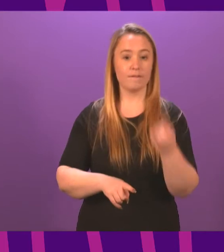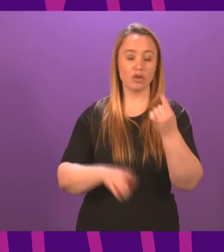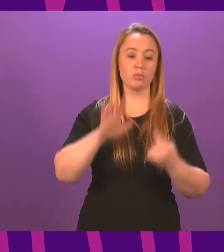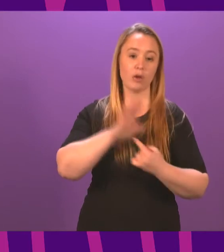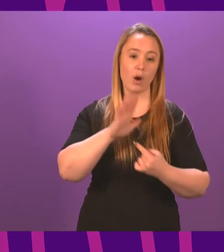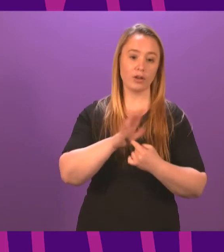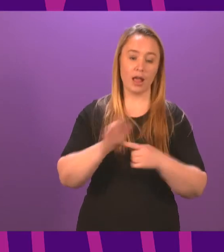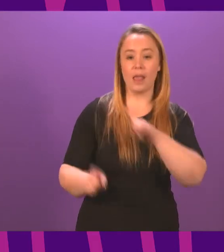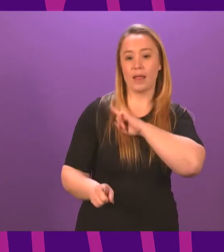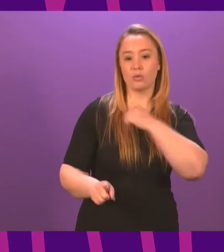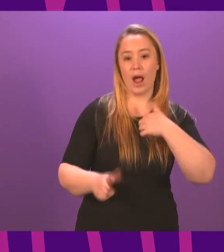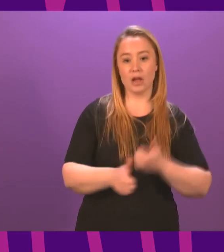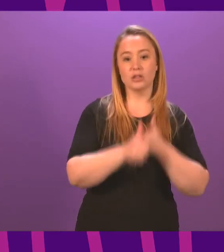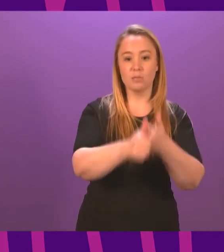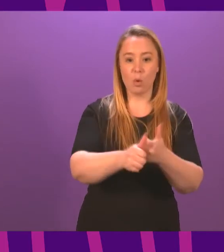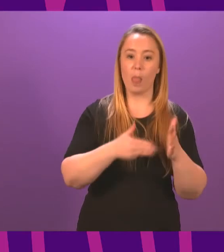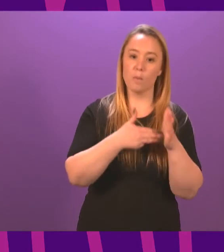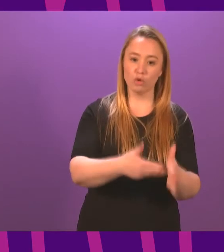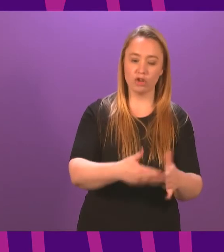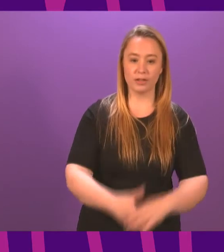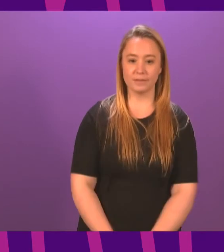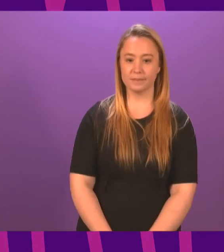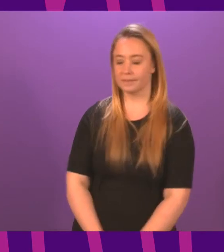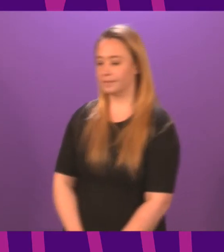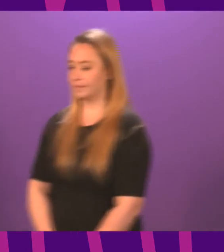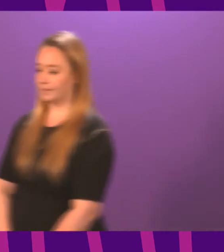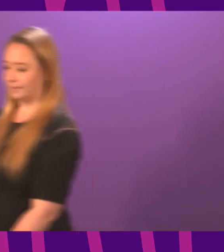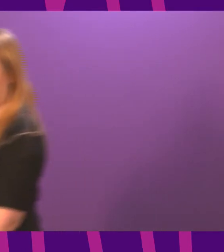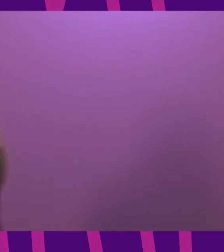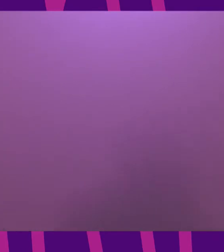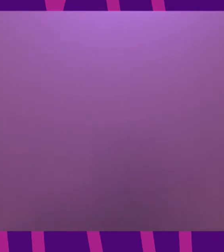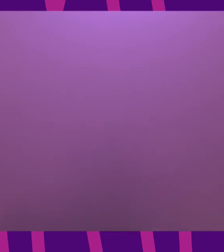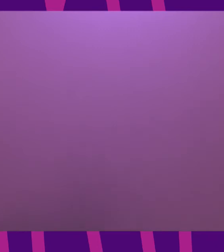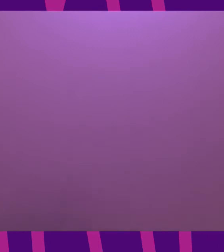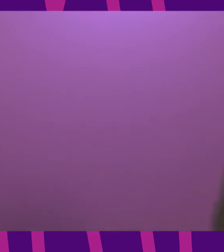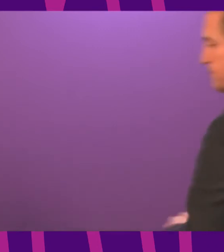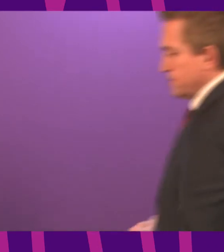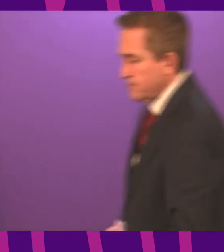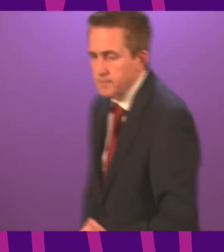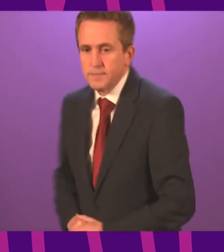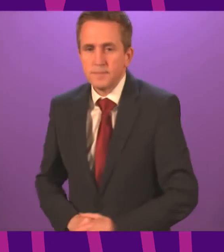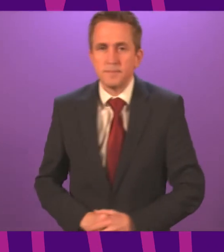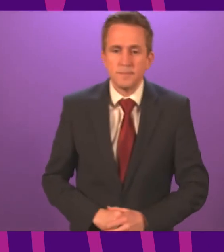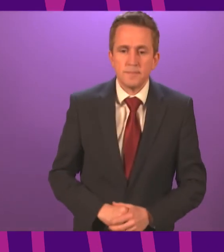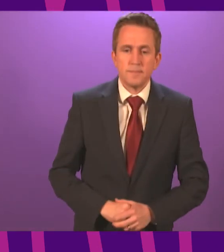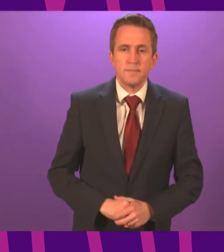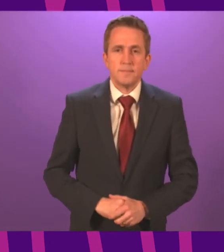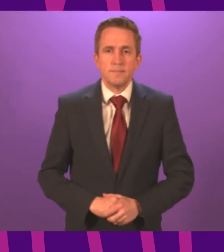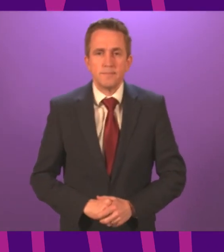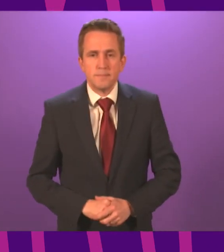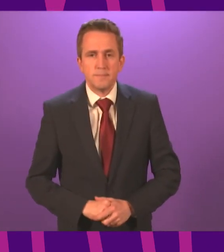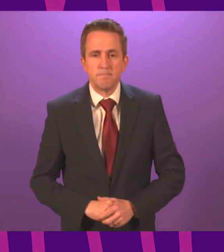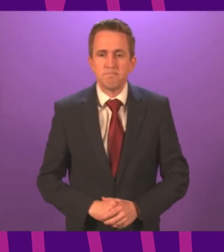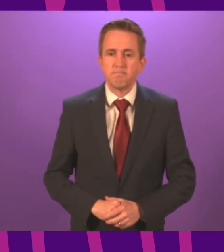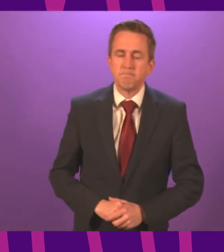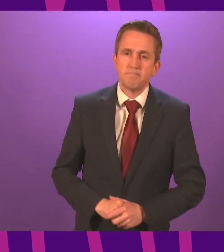Government motion this afternoon. Thank you, Mr Doris. Can I call Jamie Green to be followed by Stuart Stevenson? Thank you. I